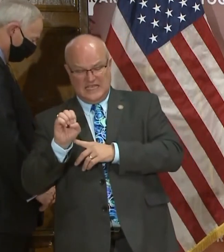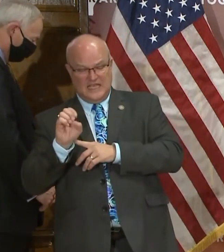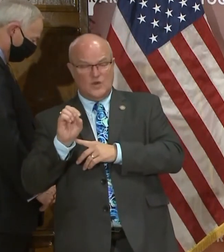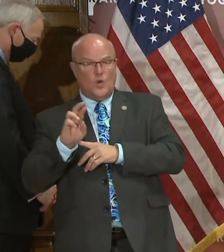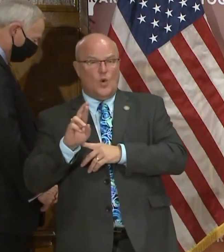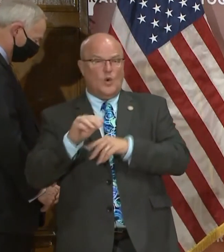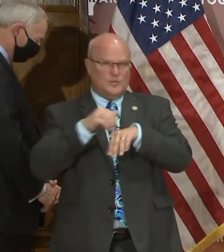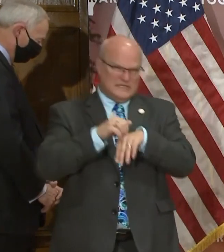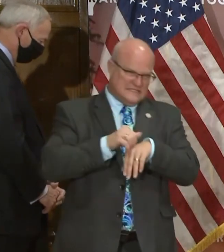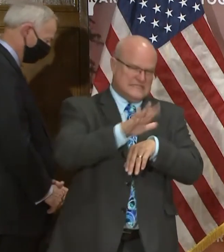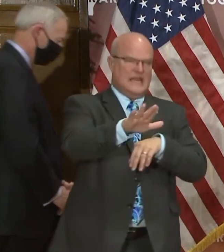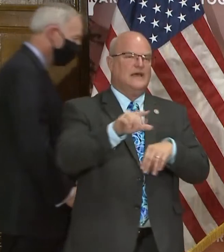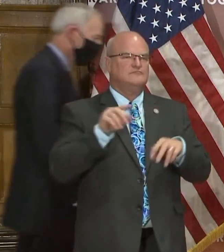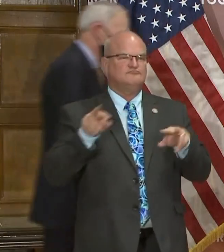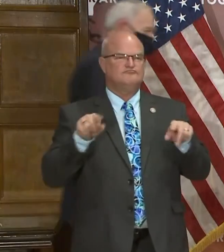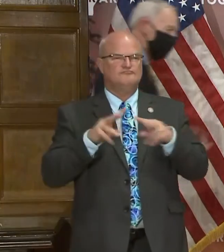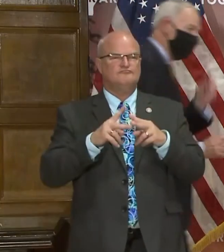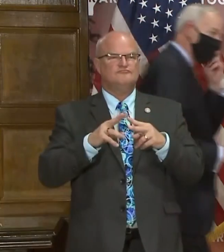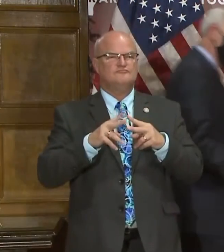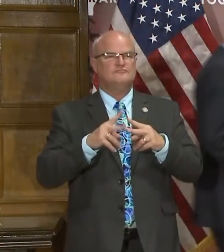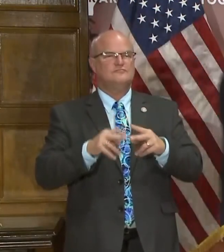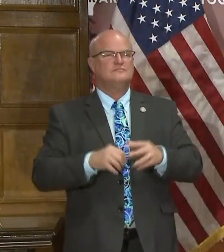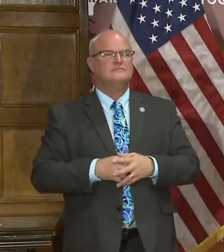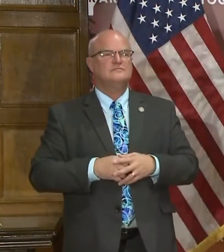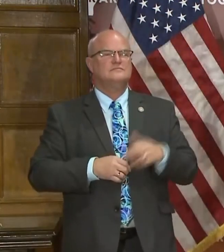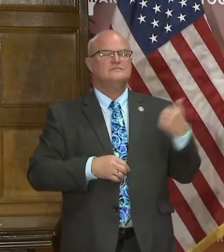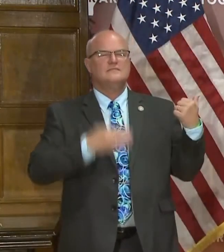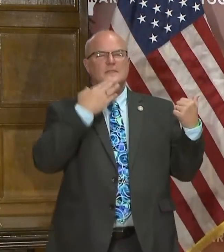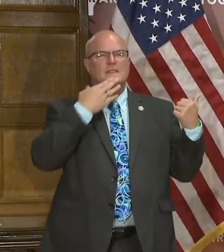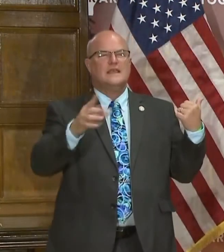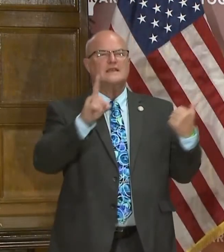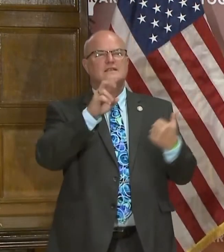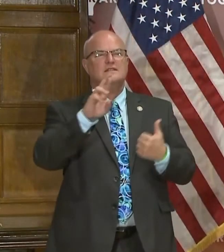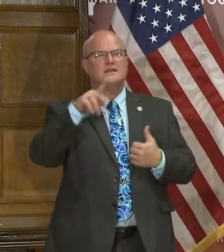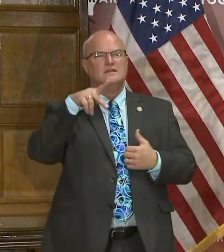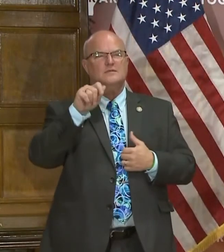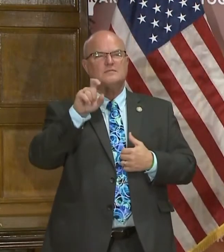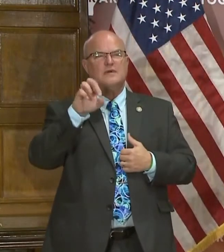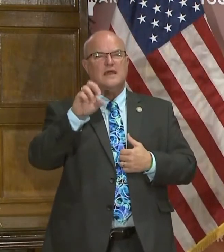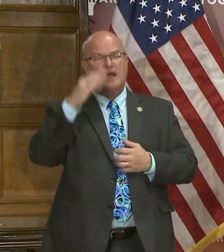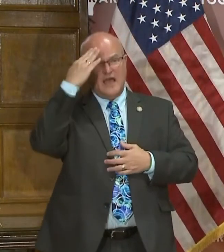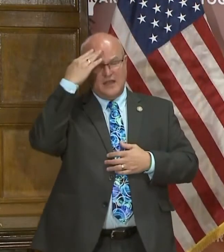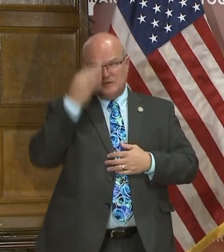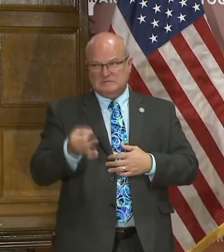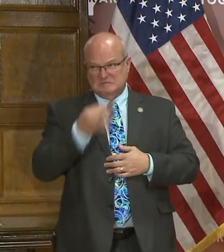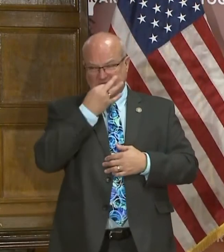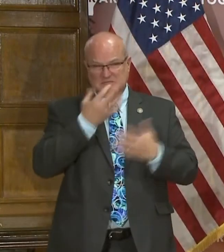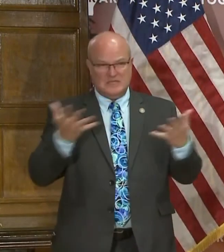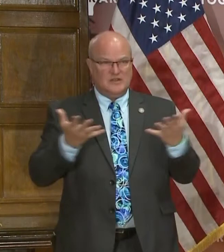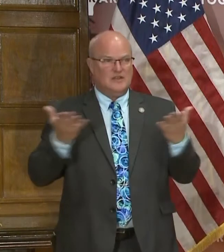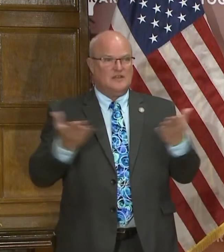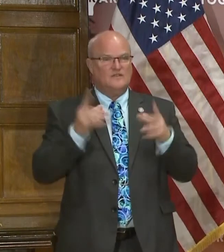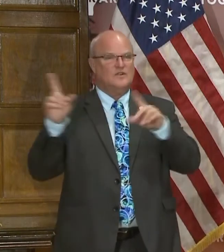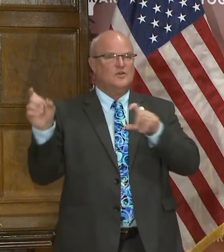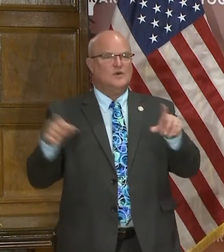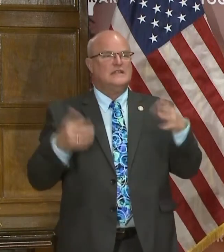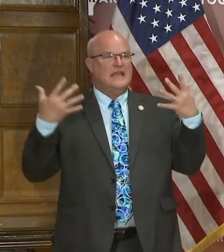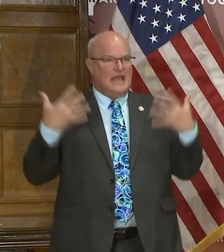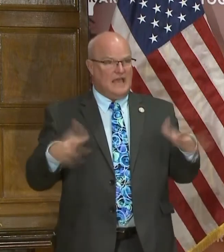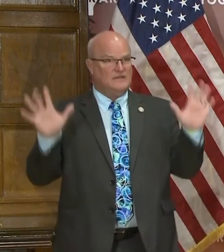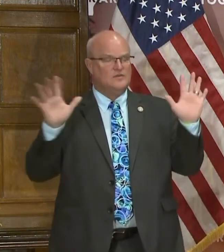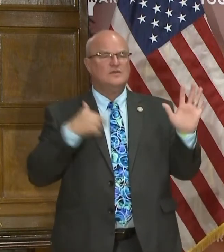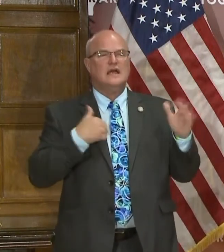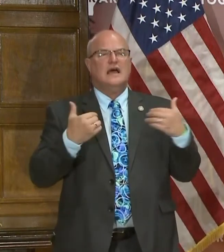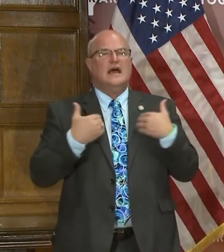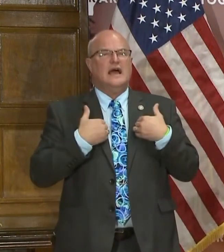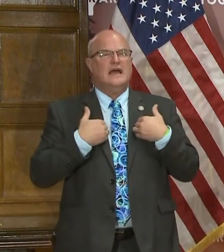or whether it is having to be sent out. Thank you, Dr. Patterson. I know our experts here will be available for questions afterwards. I